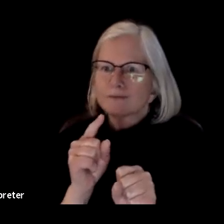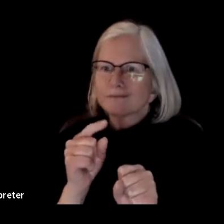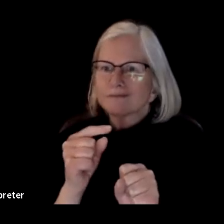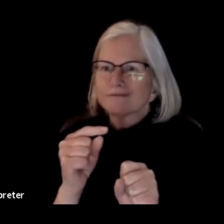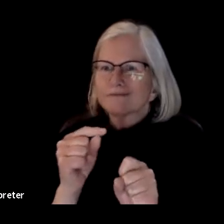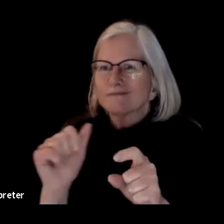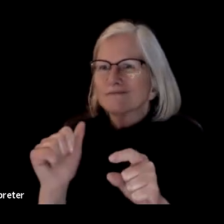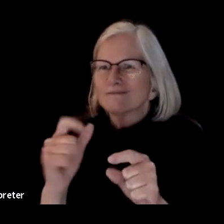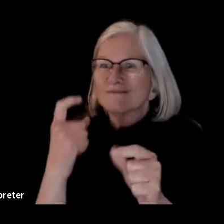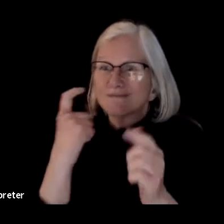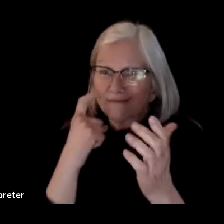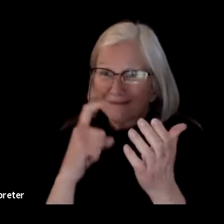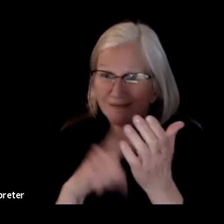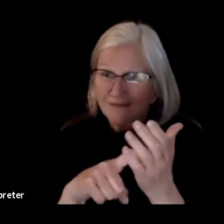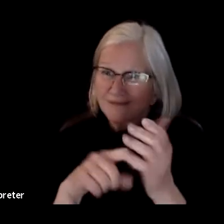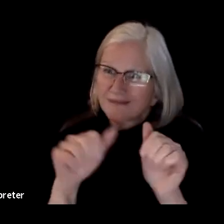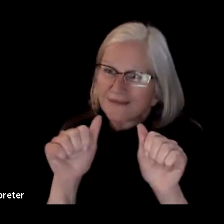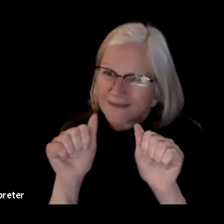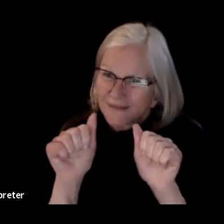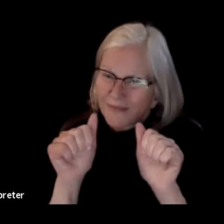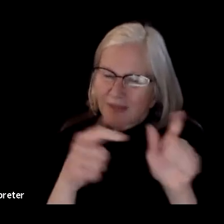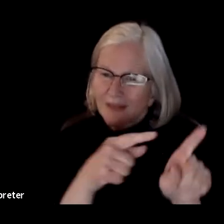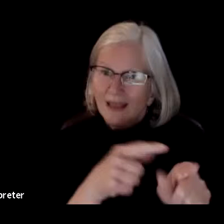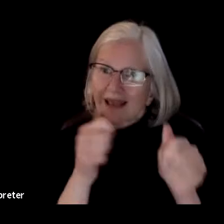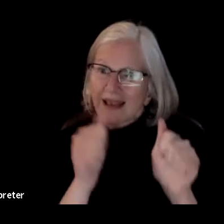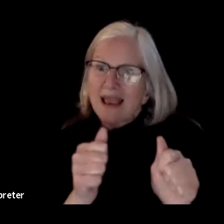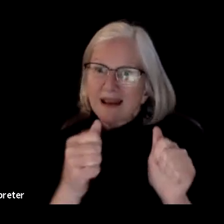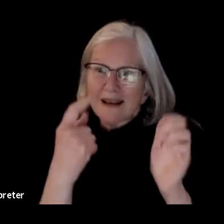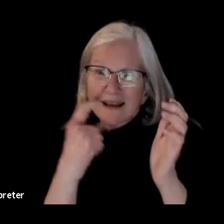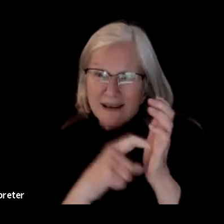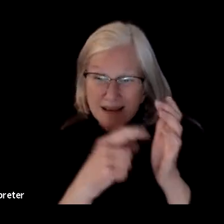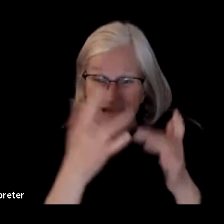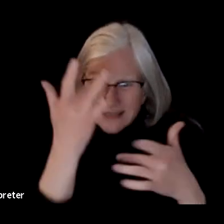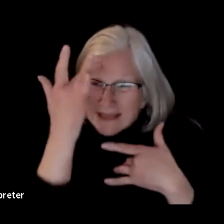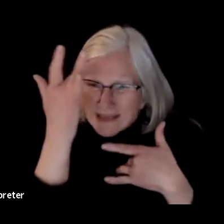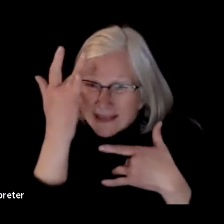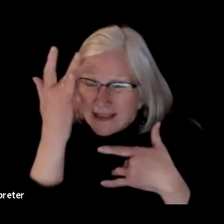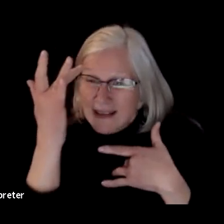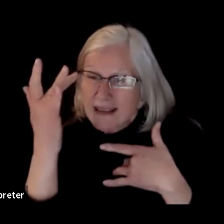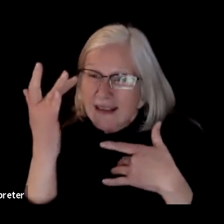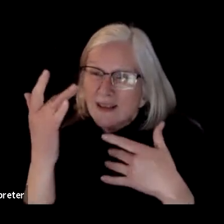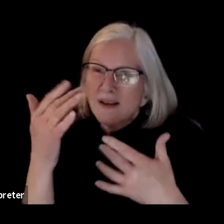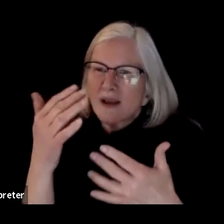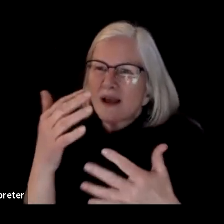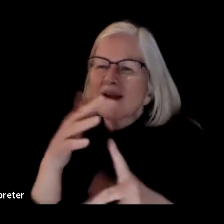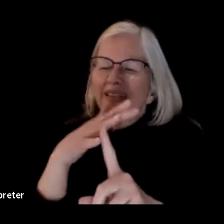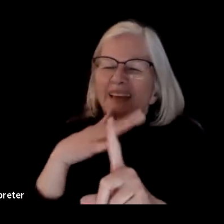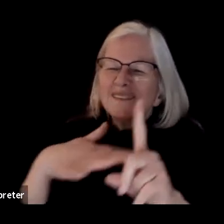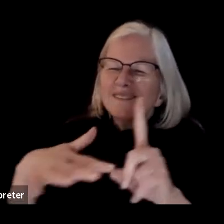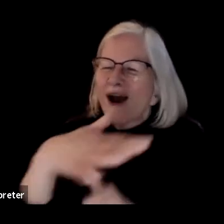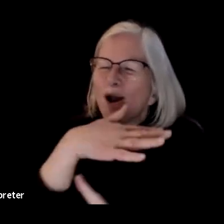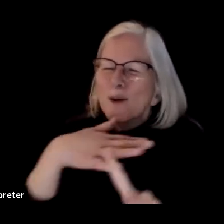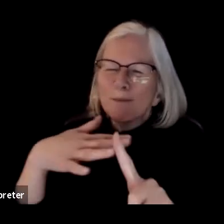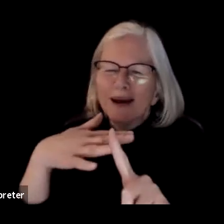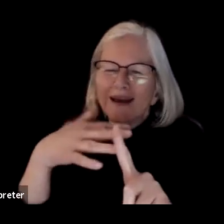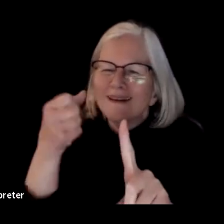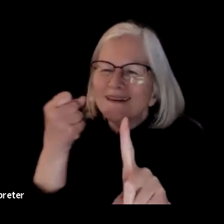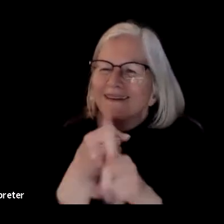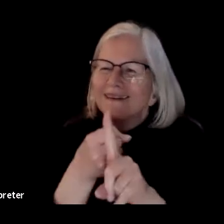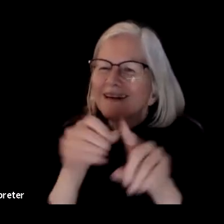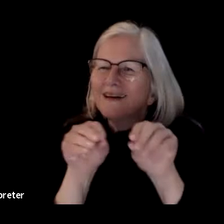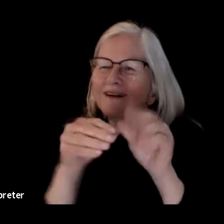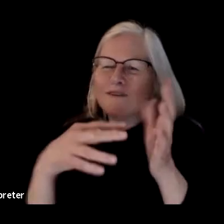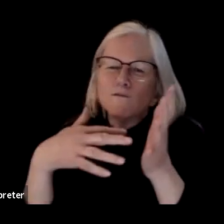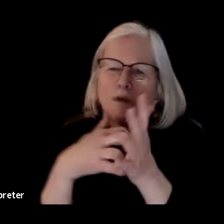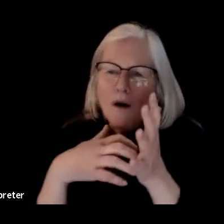disease, particularly in environments with vulnerable populations like the healthcare setting, and then also in environments